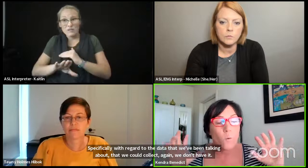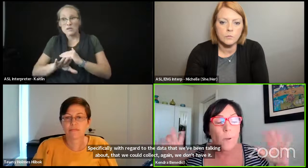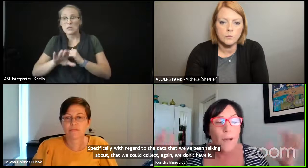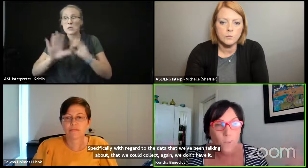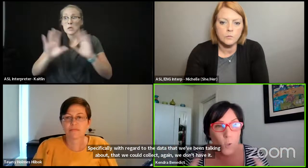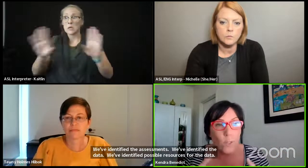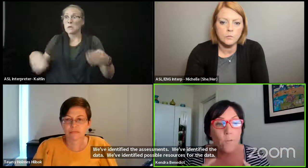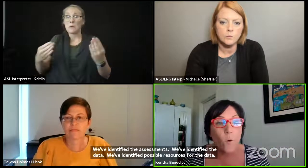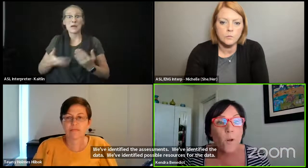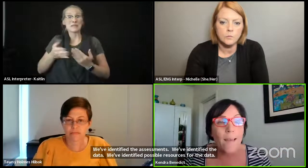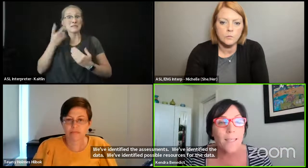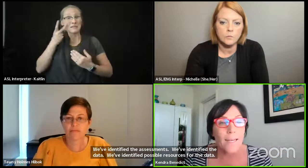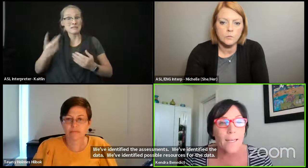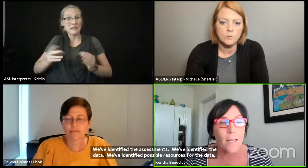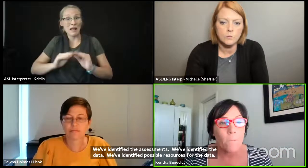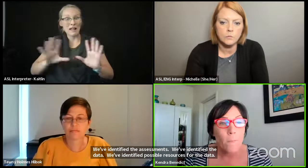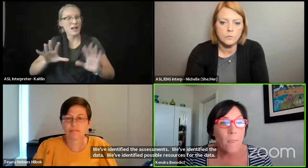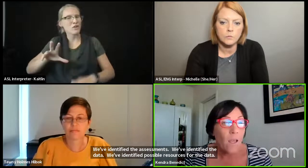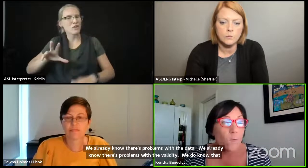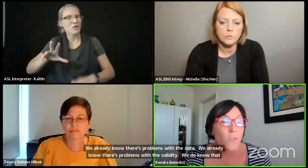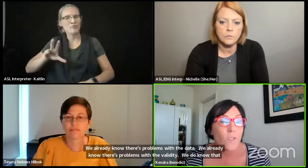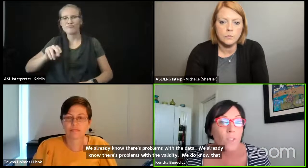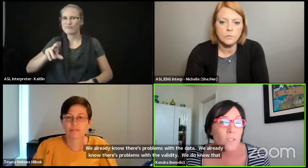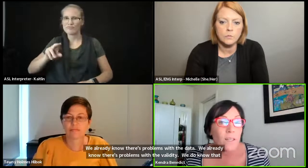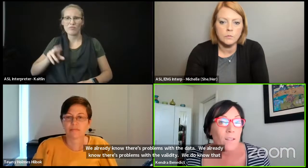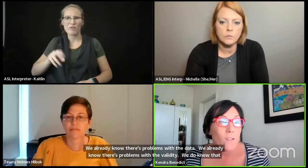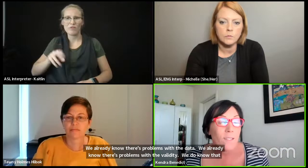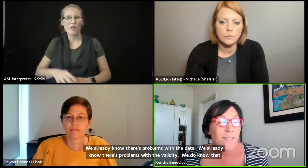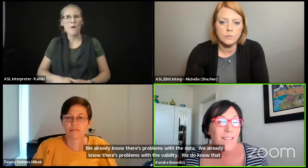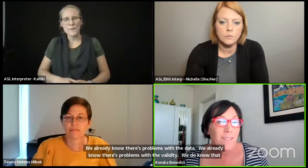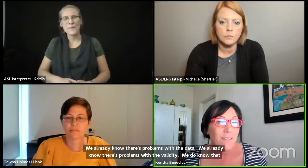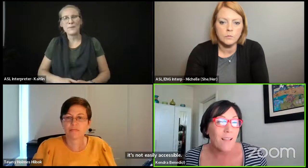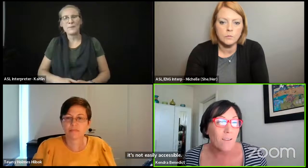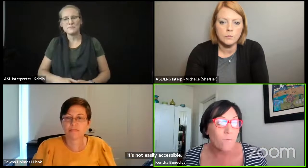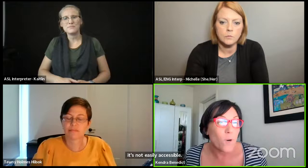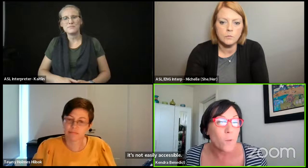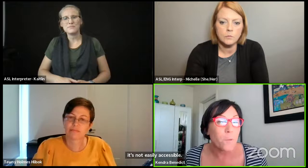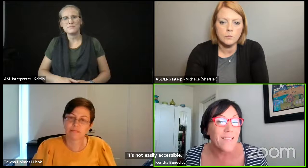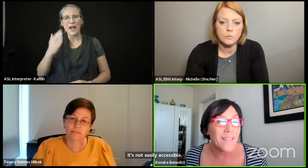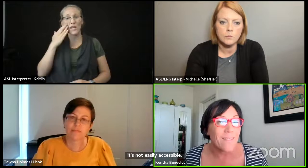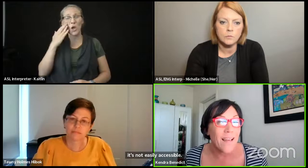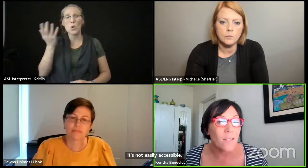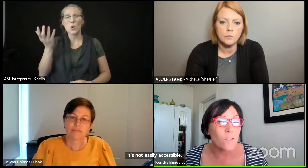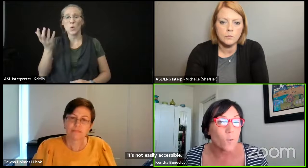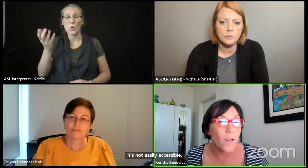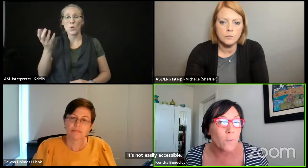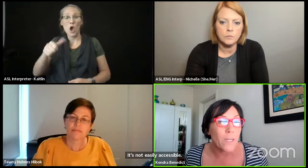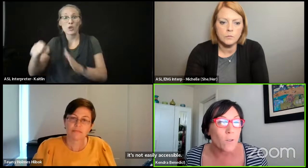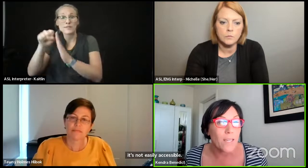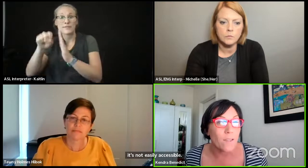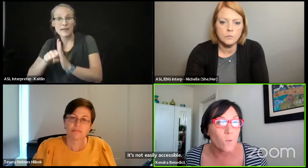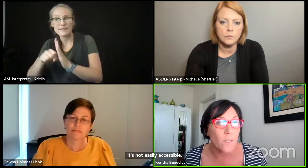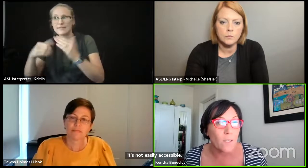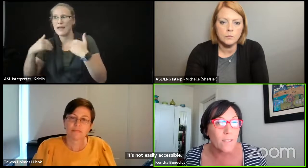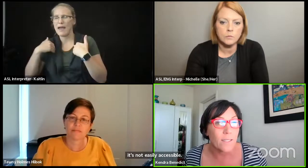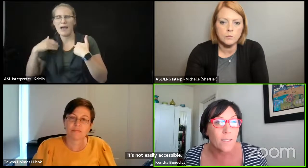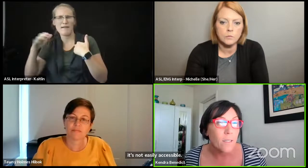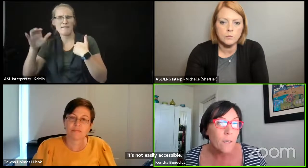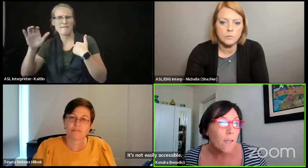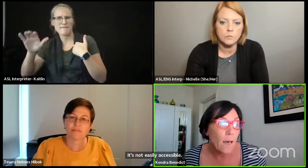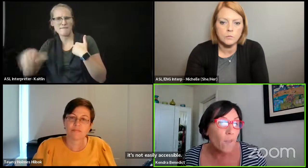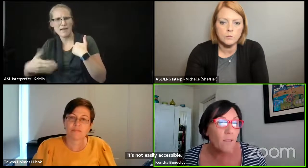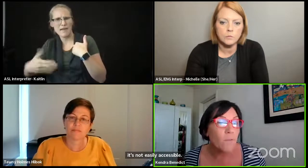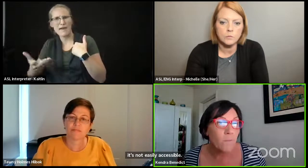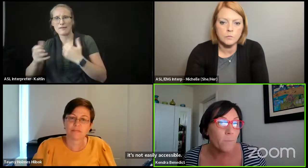central repository for that data. And we're certain that other states have probably done that. So why recreate the wheel? Let's